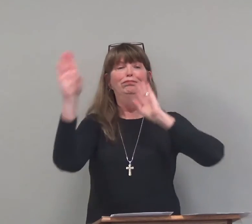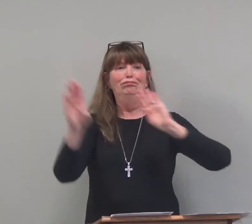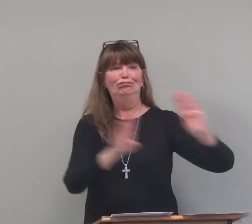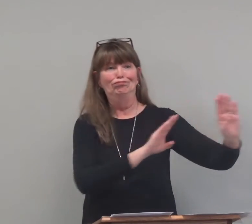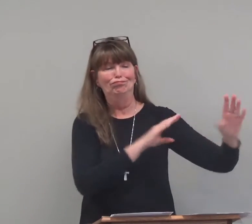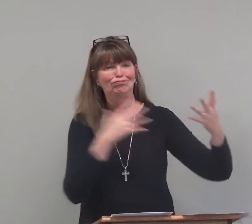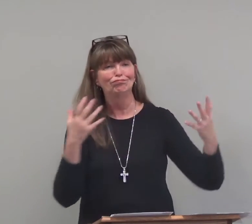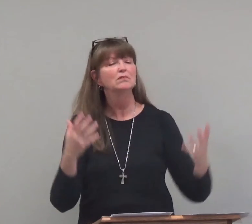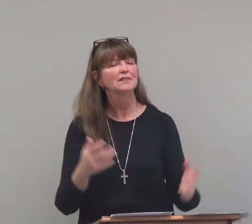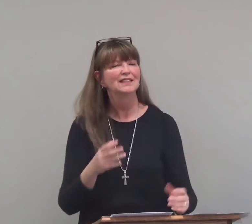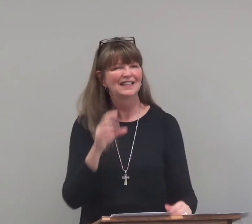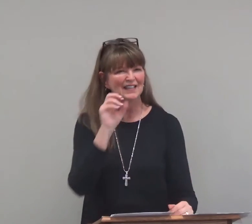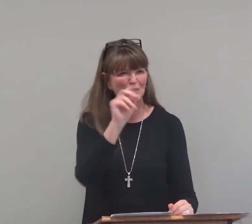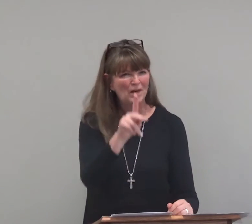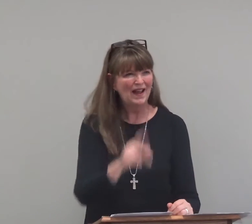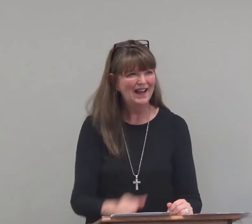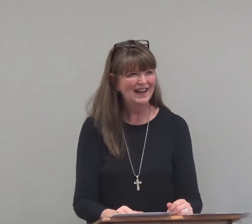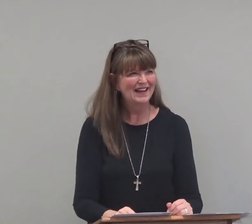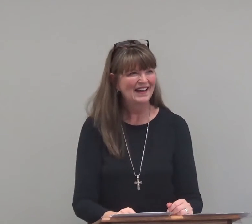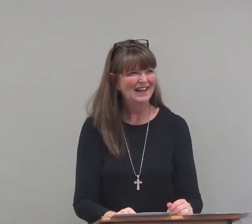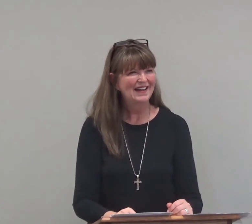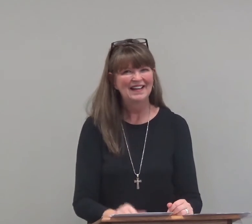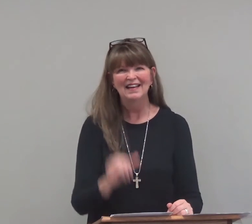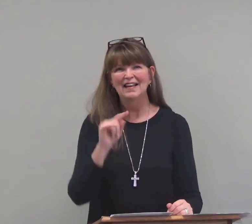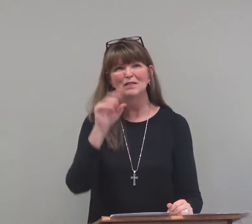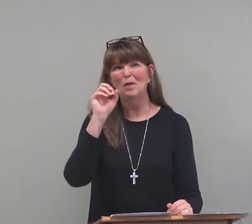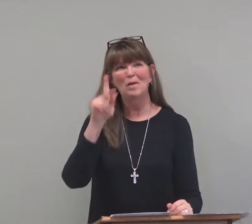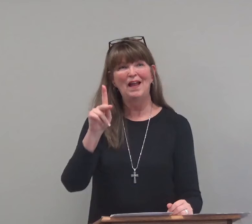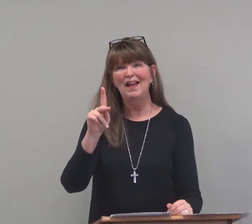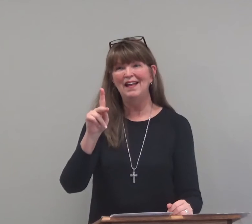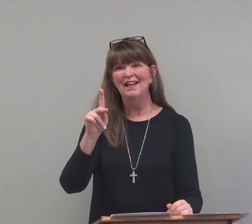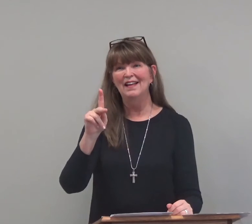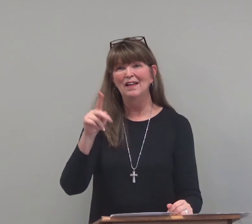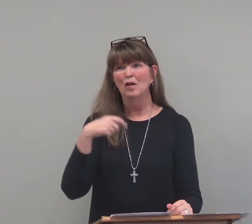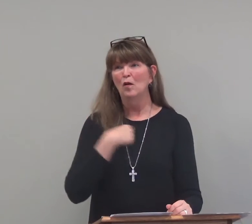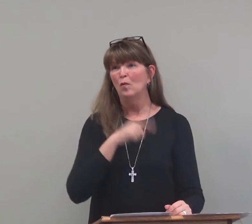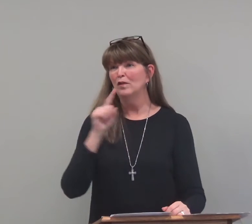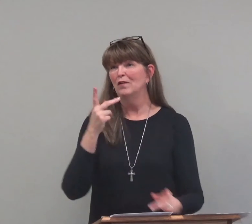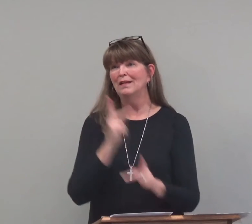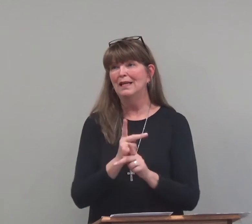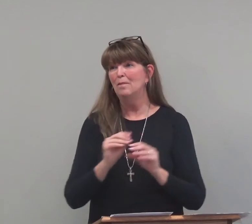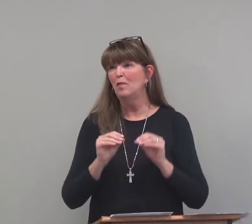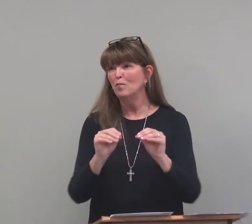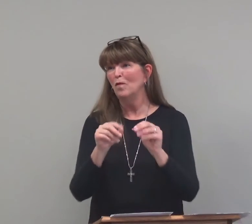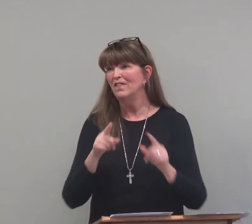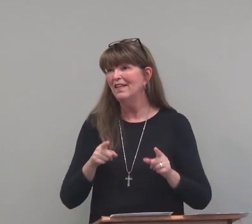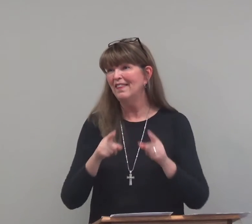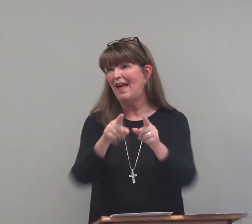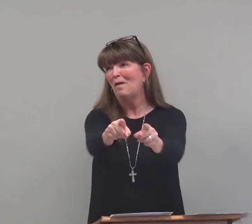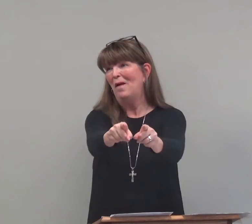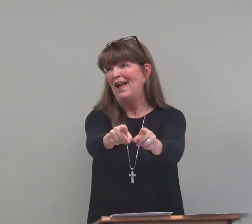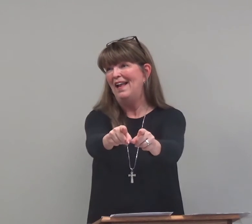people that kind of make us go, oh my, it's okay. It's just okay. Keep moving